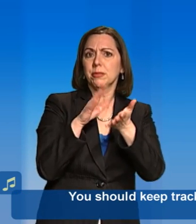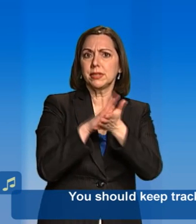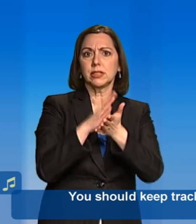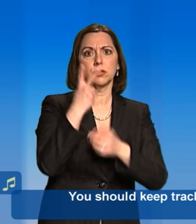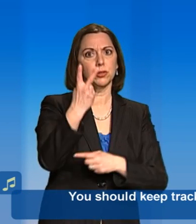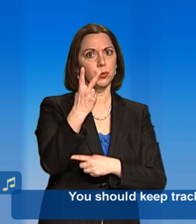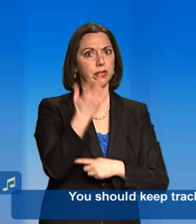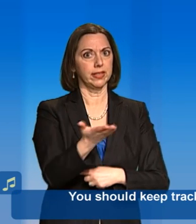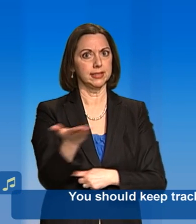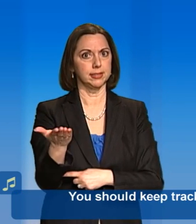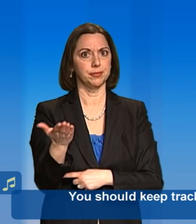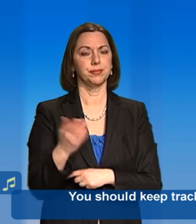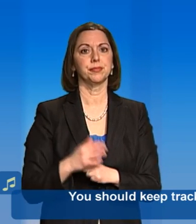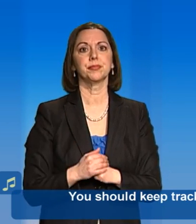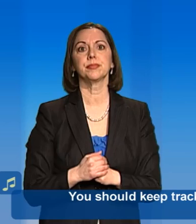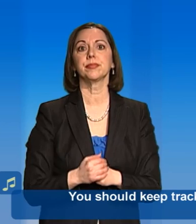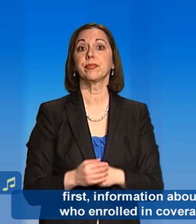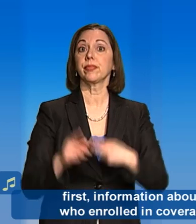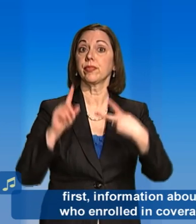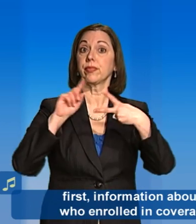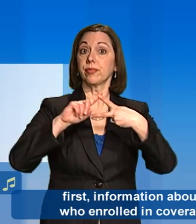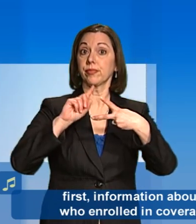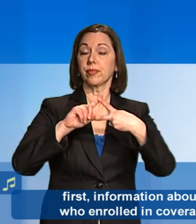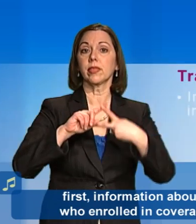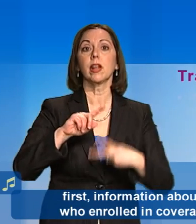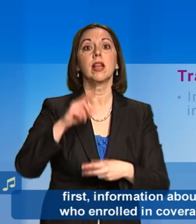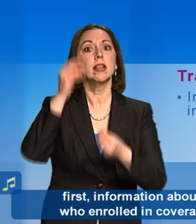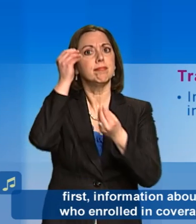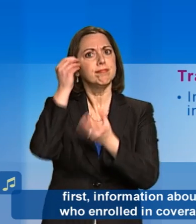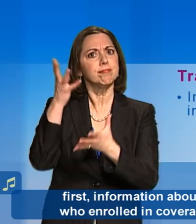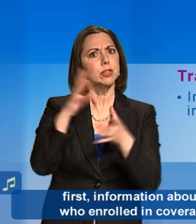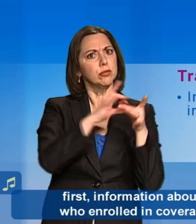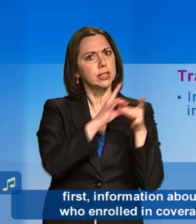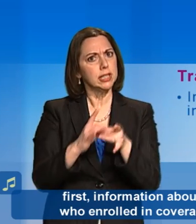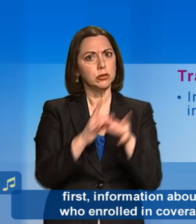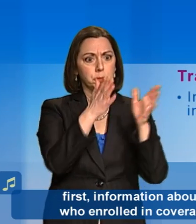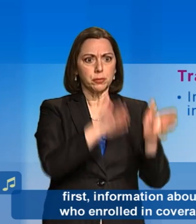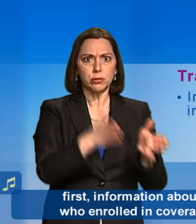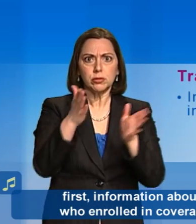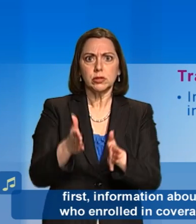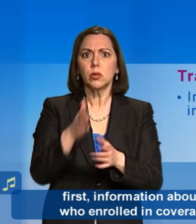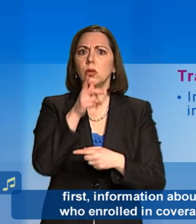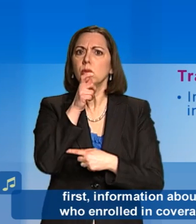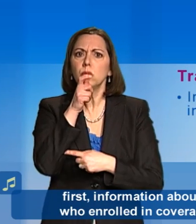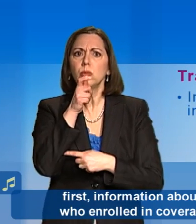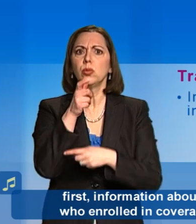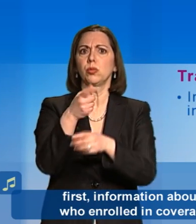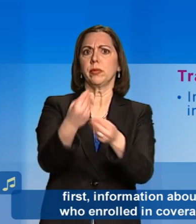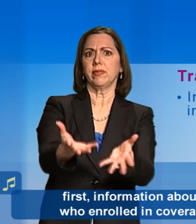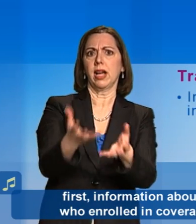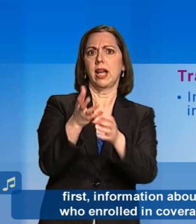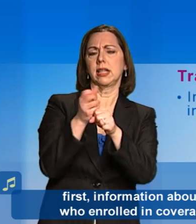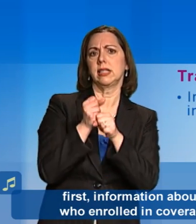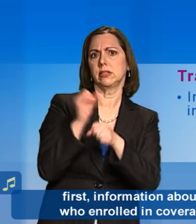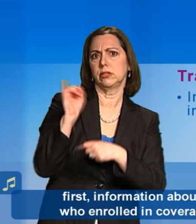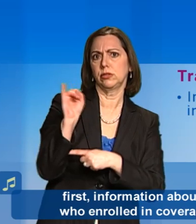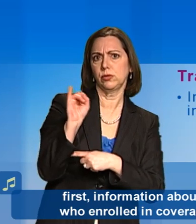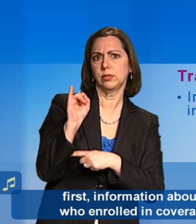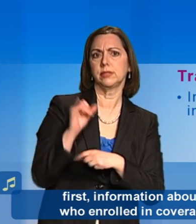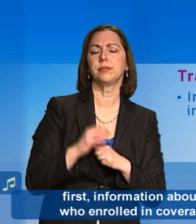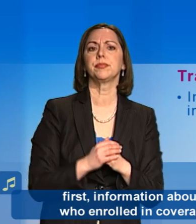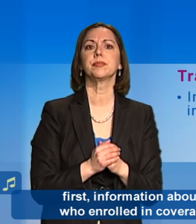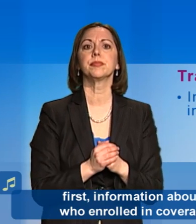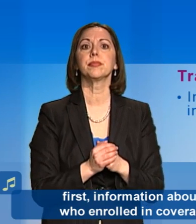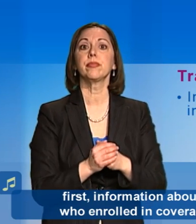You should keep track of two things. First, information about the individuals who enrolled in coverage you provided.